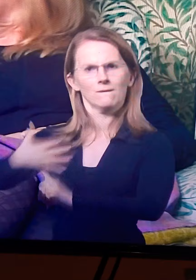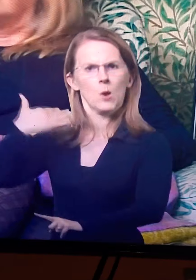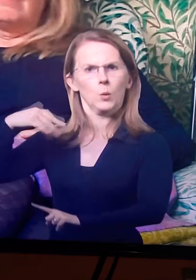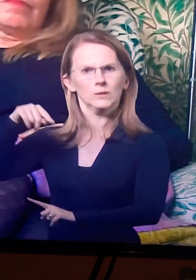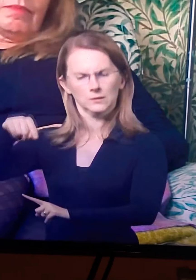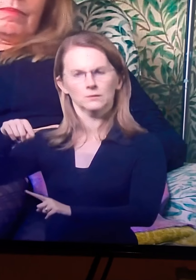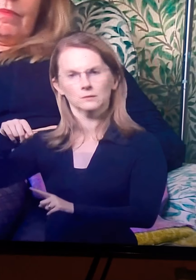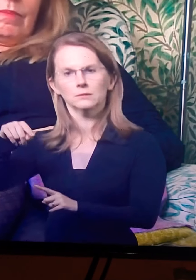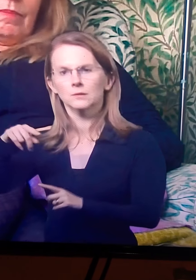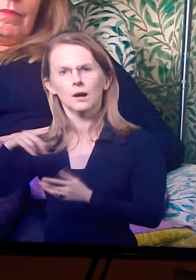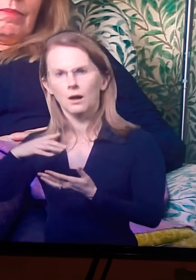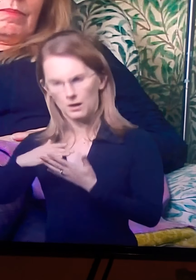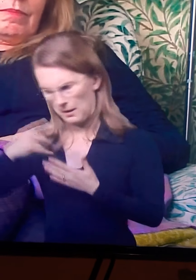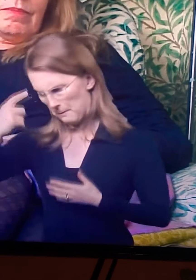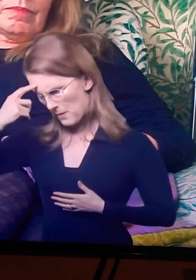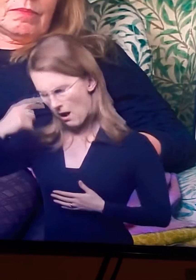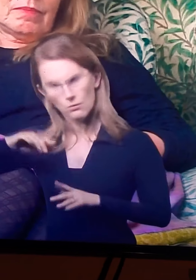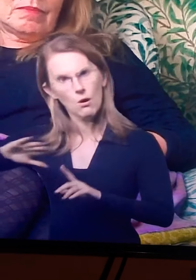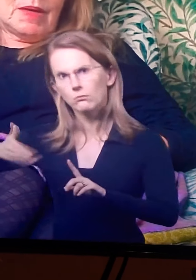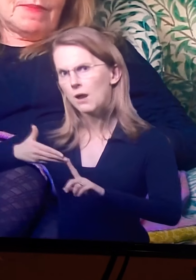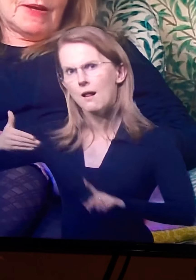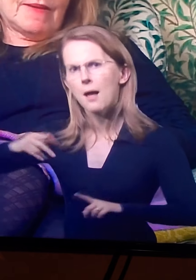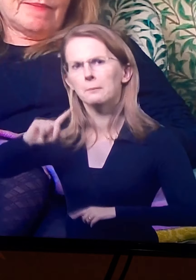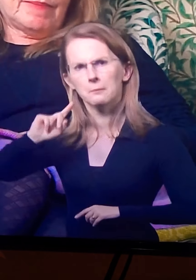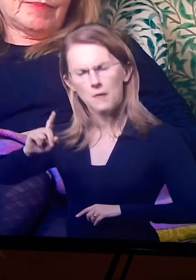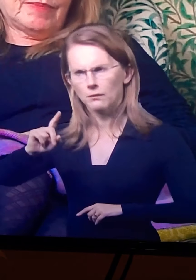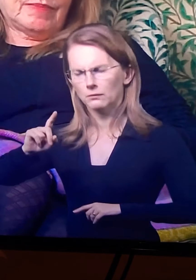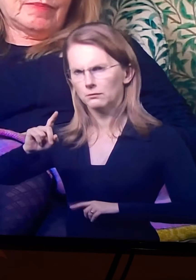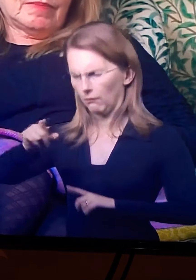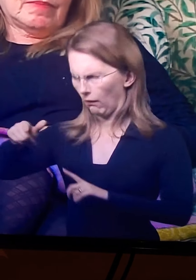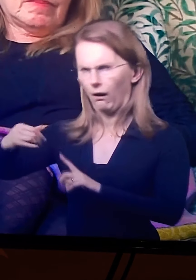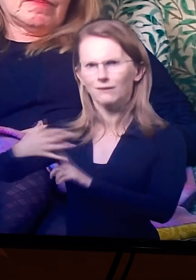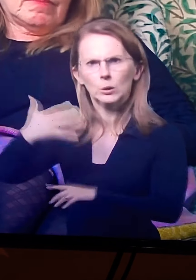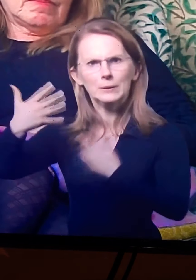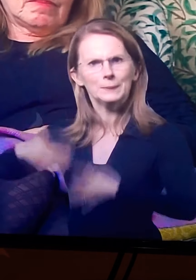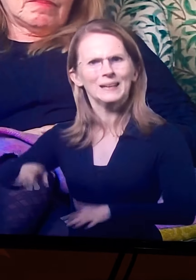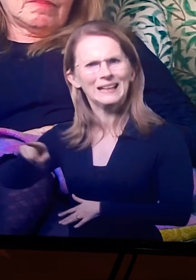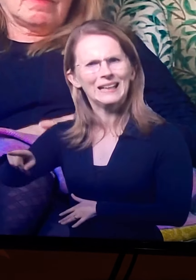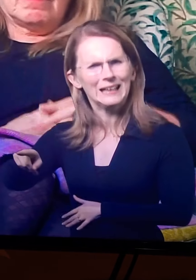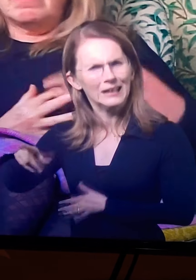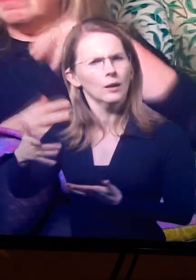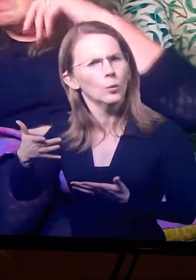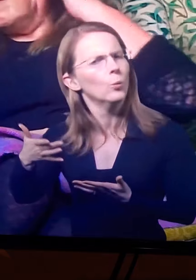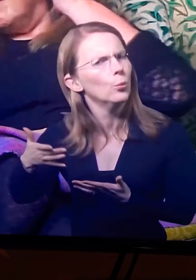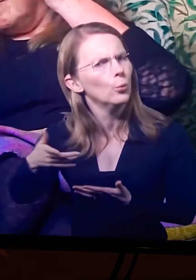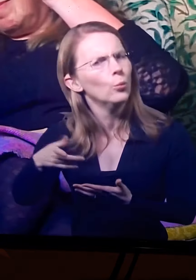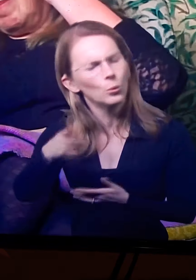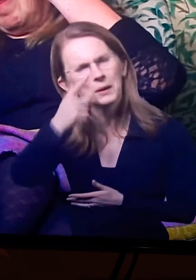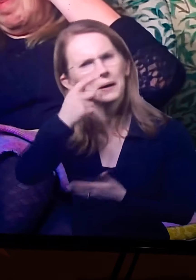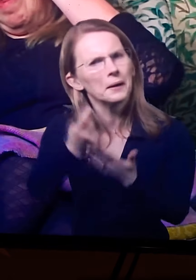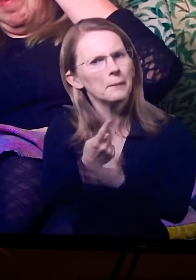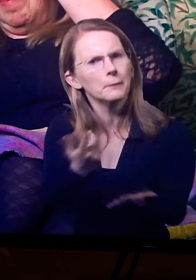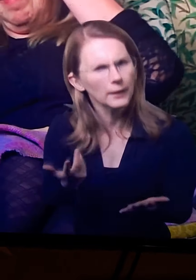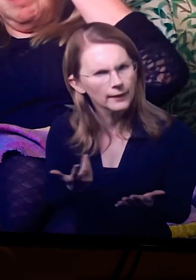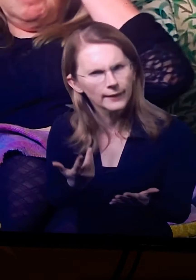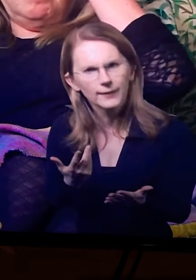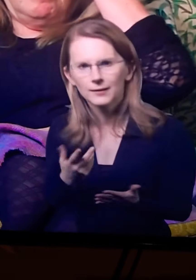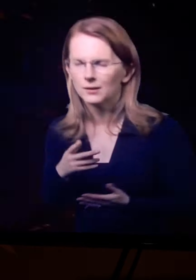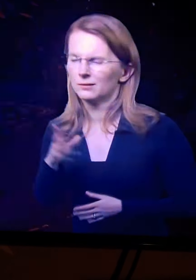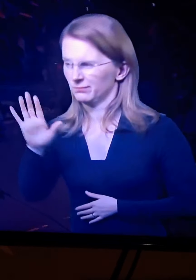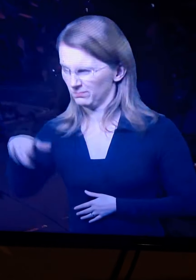actually realised that we've been watching subliminal advertising. Maybe. We'll all go off and buy Russian tuna